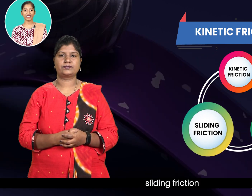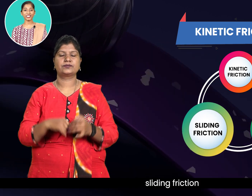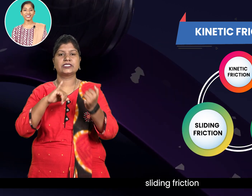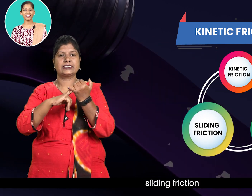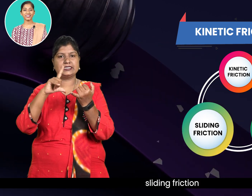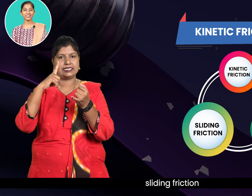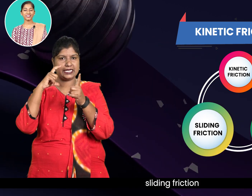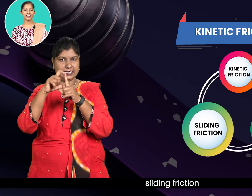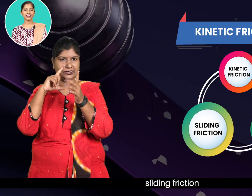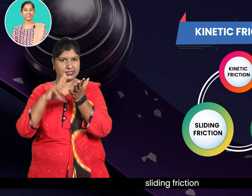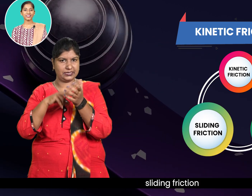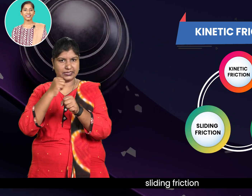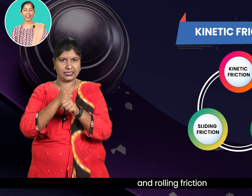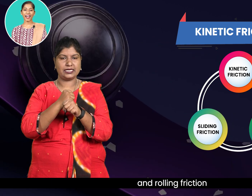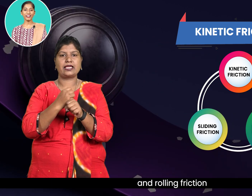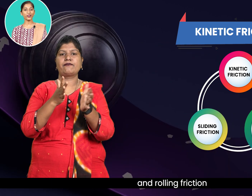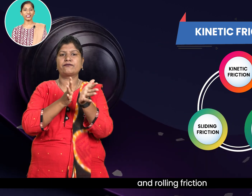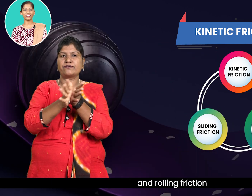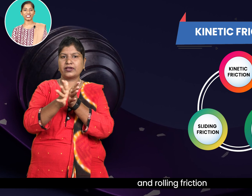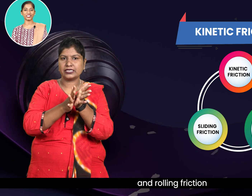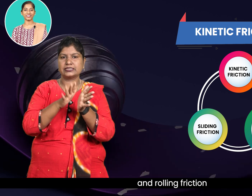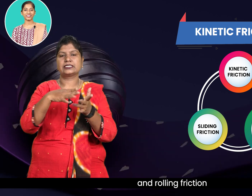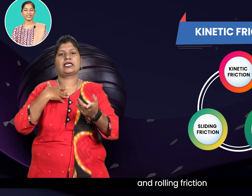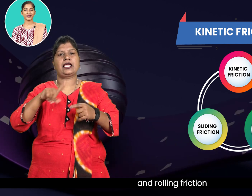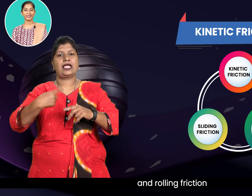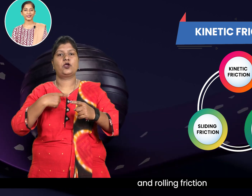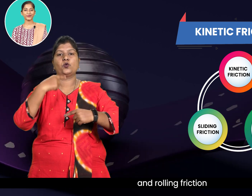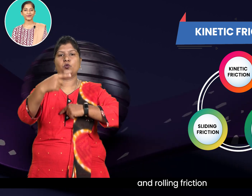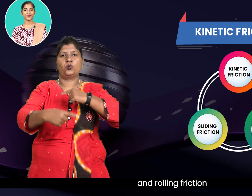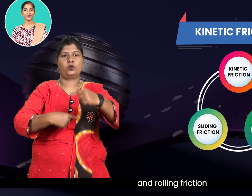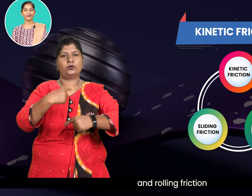sliding friction and rolling friction.